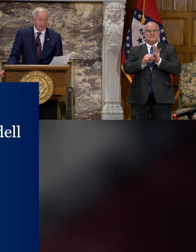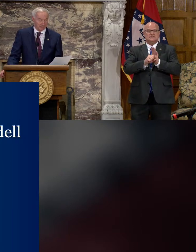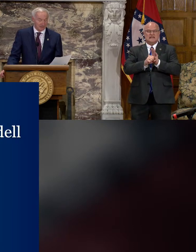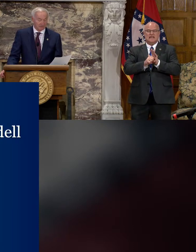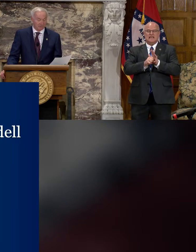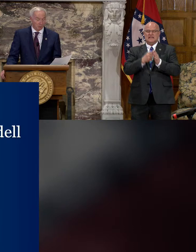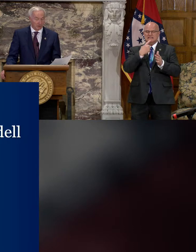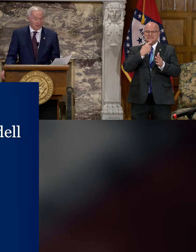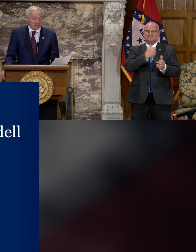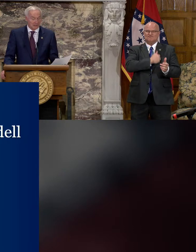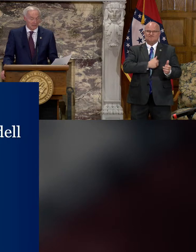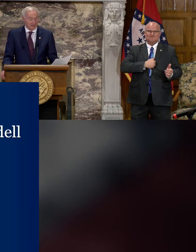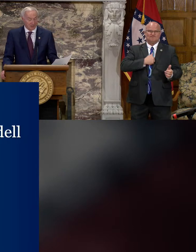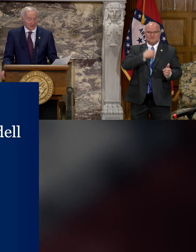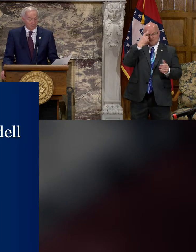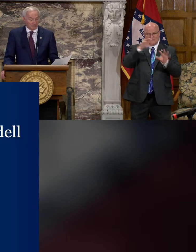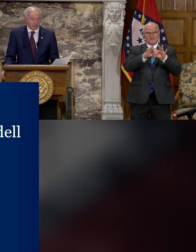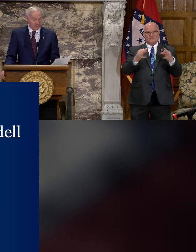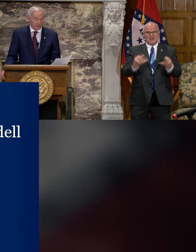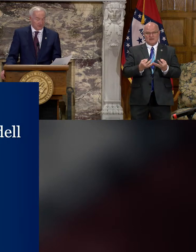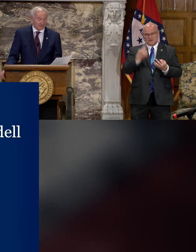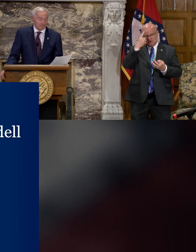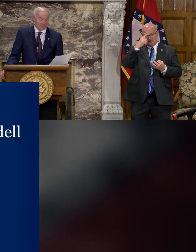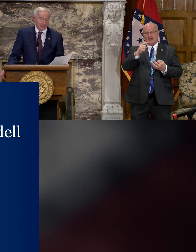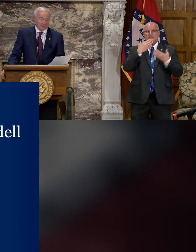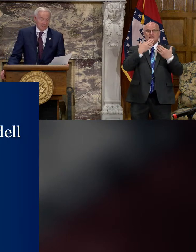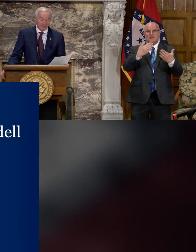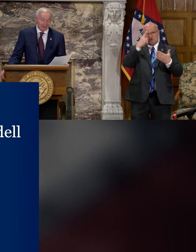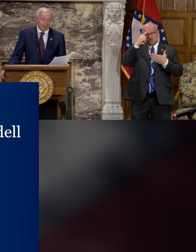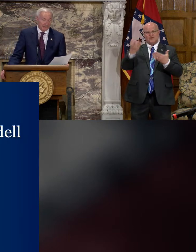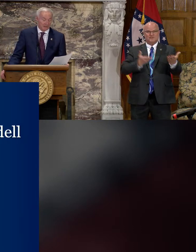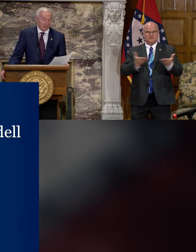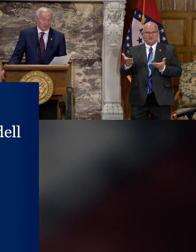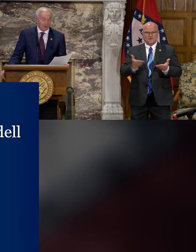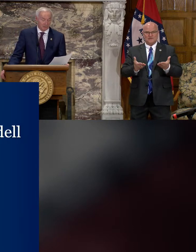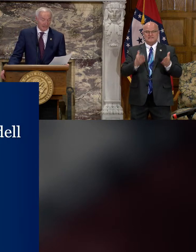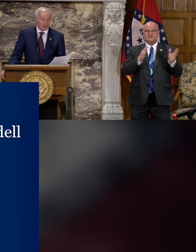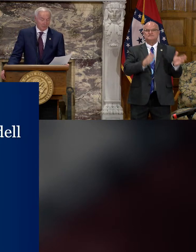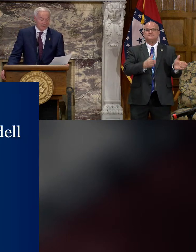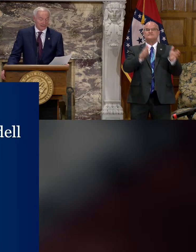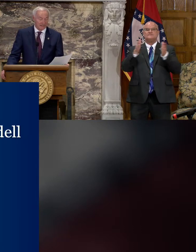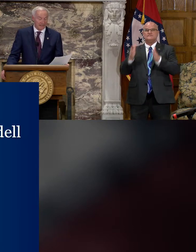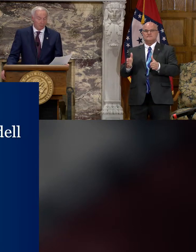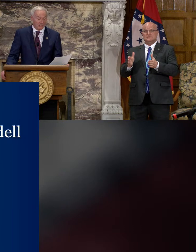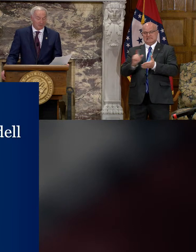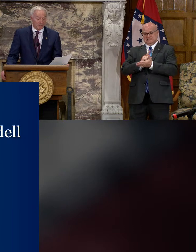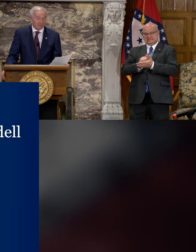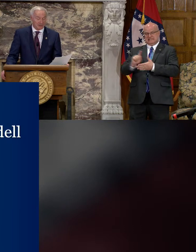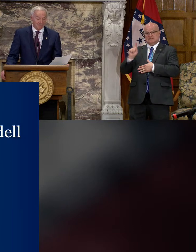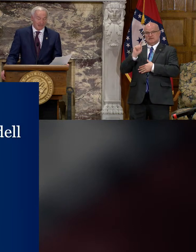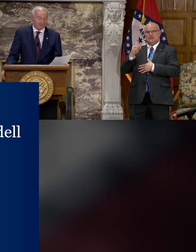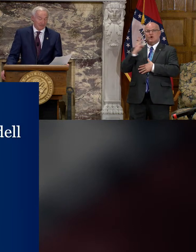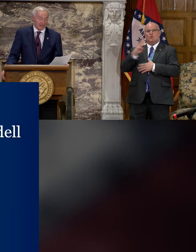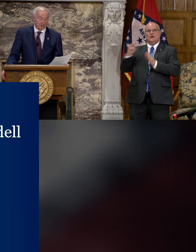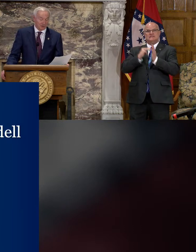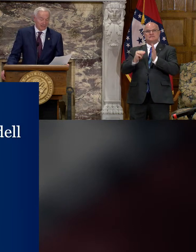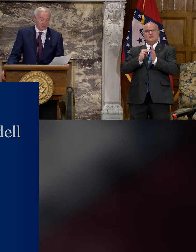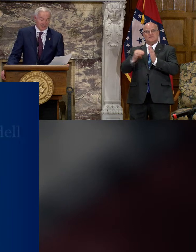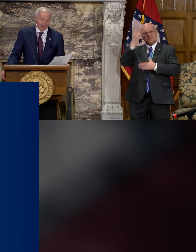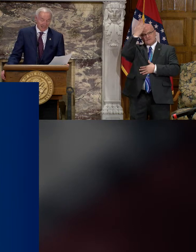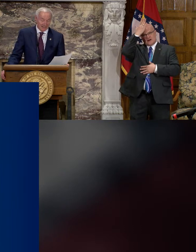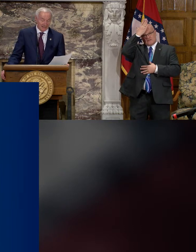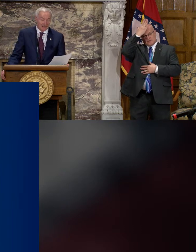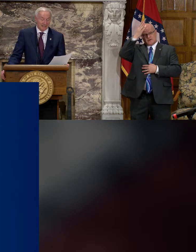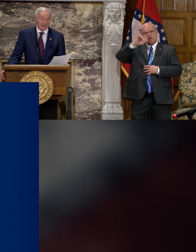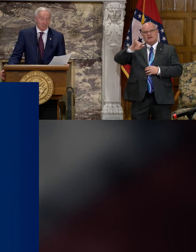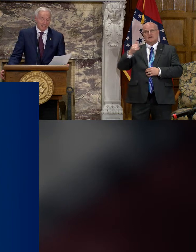to his family for Joshua's service. And then we also last weekend had West Memphis firefighter